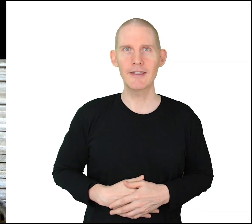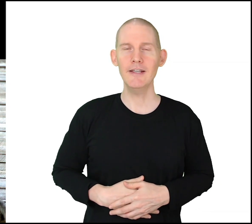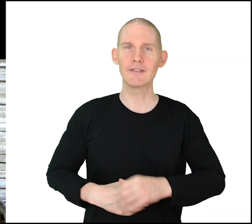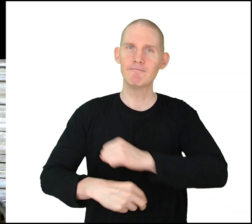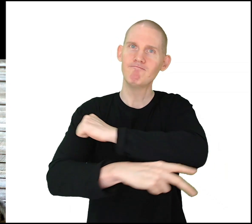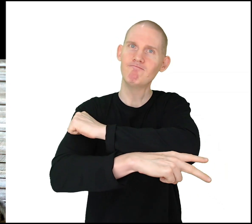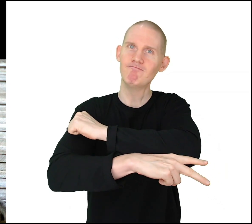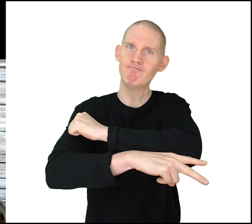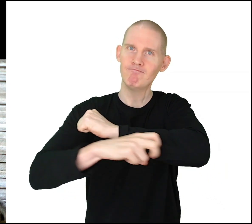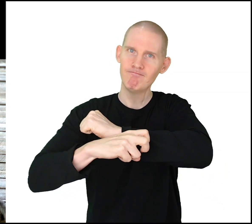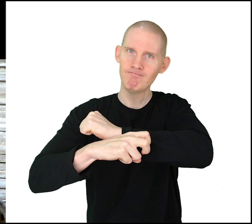this.